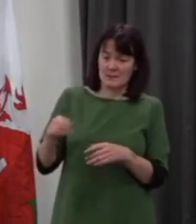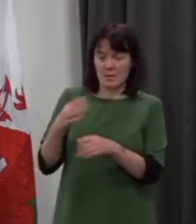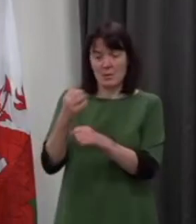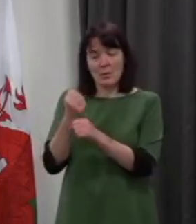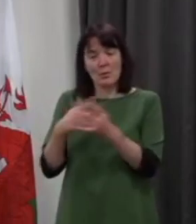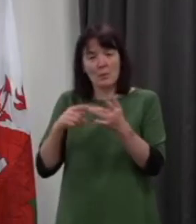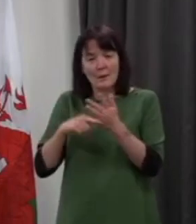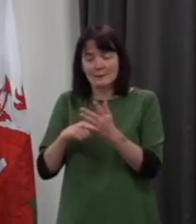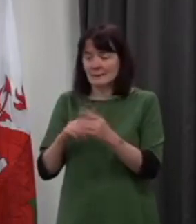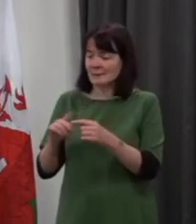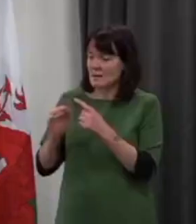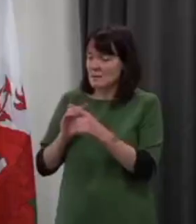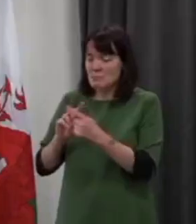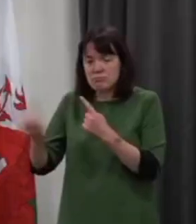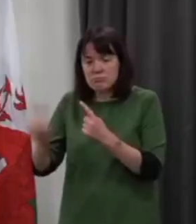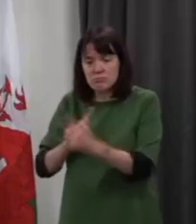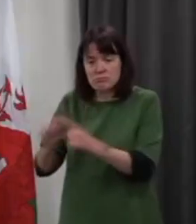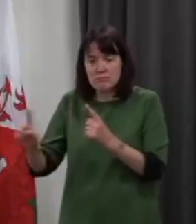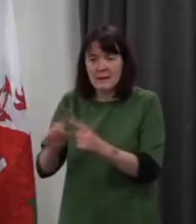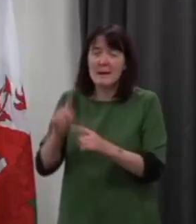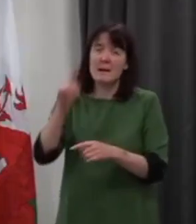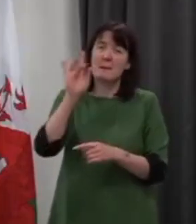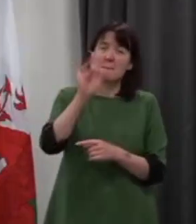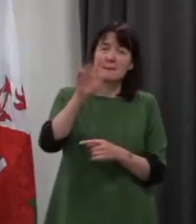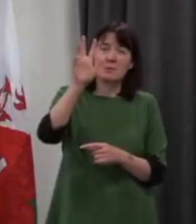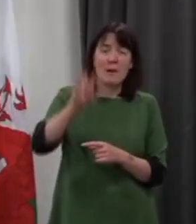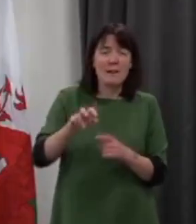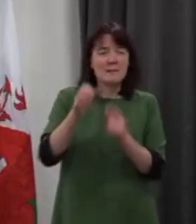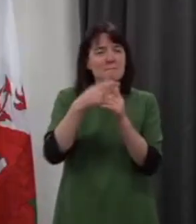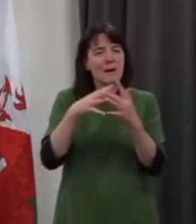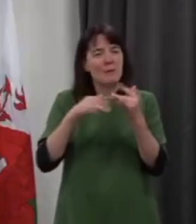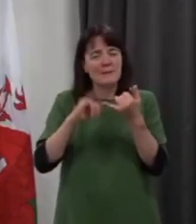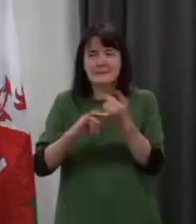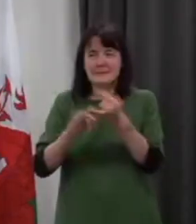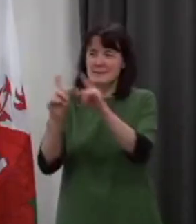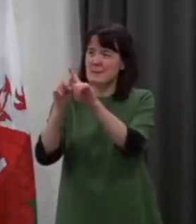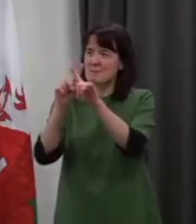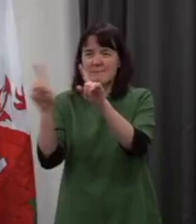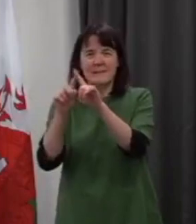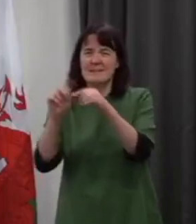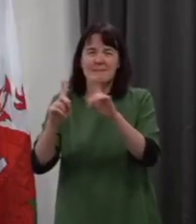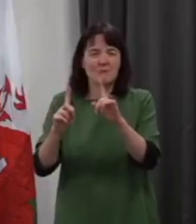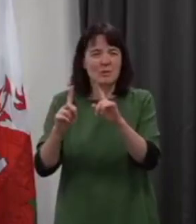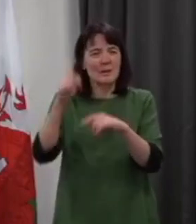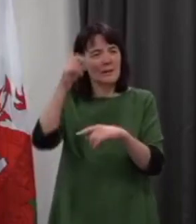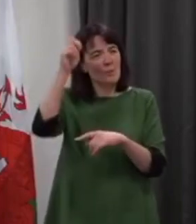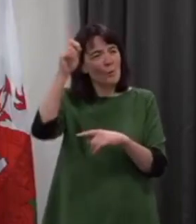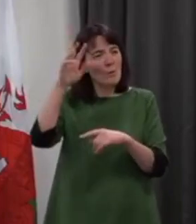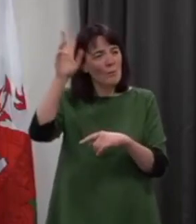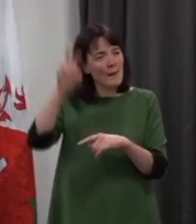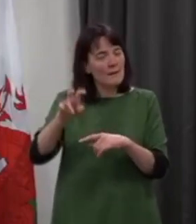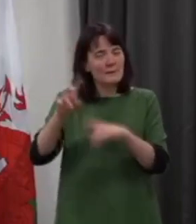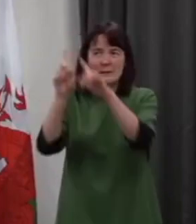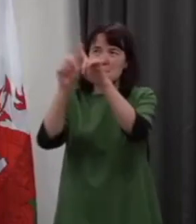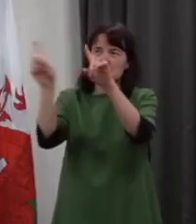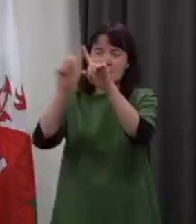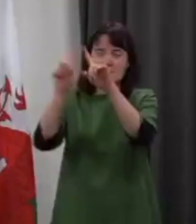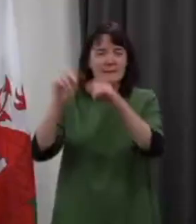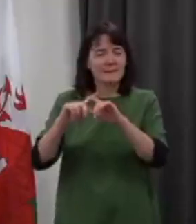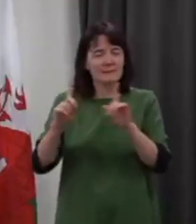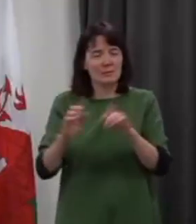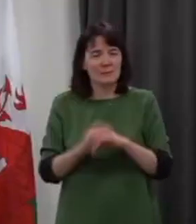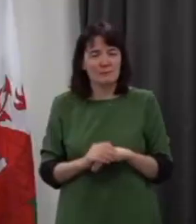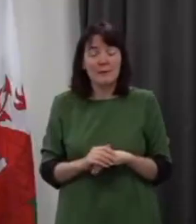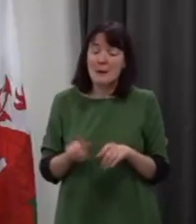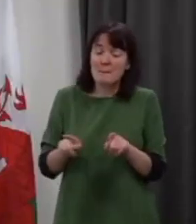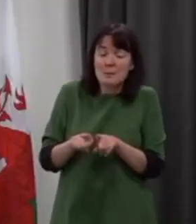North East Wales. We can't be completely certain about all of the reasons, but we do know that in Gwent there was more testing because an